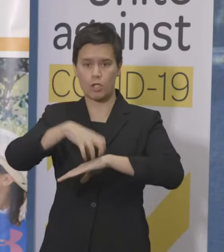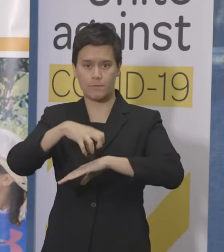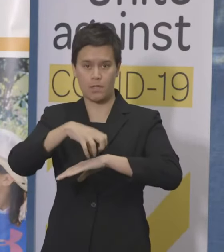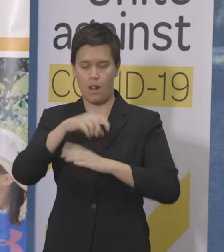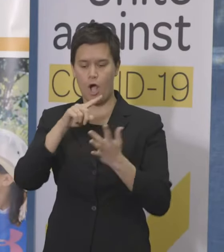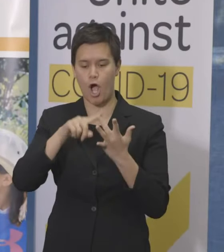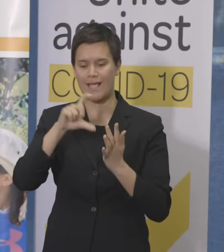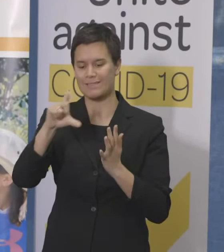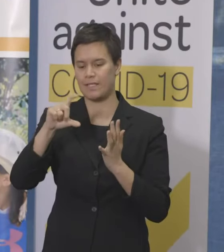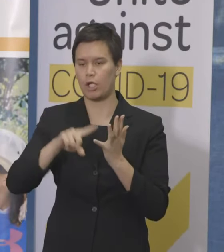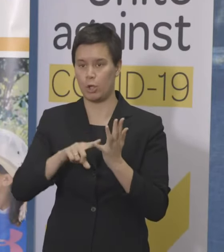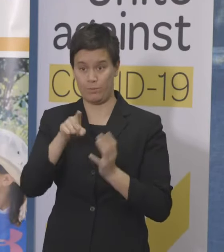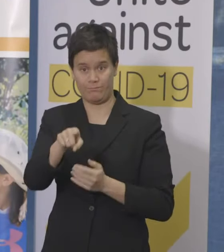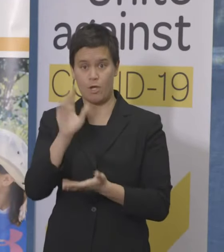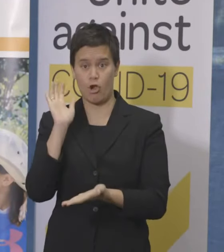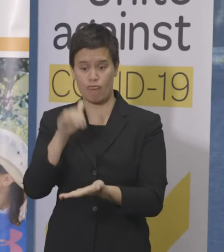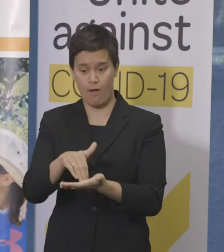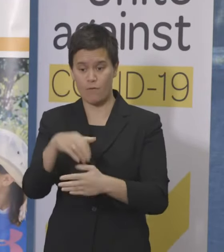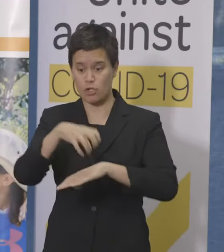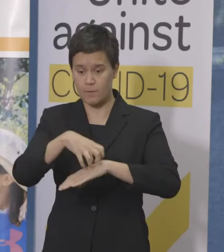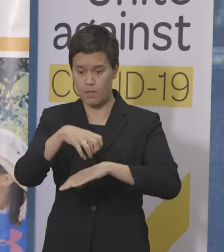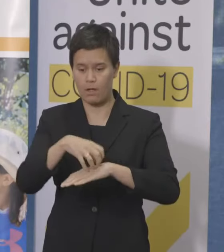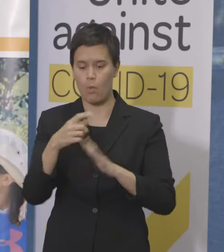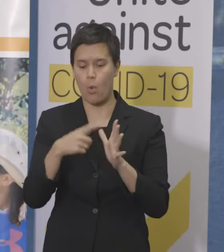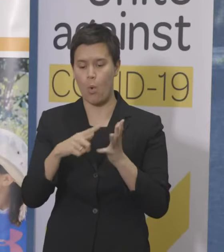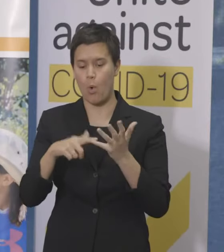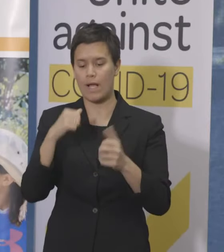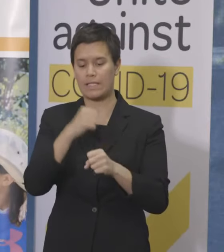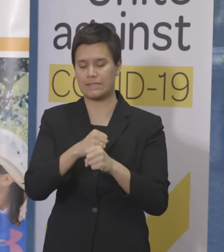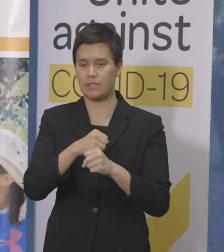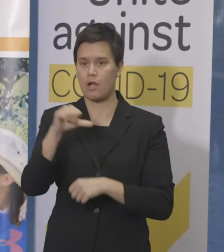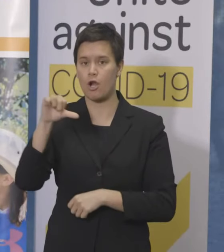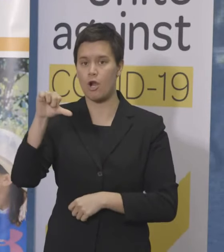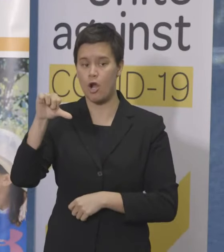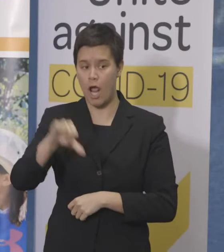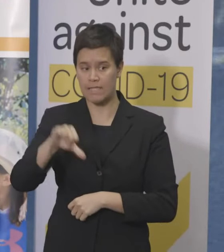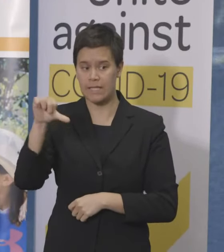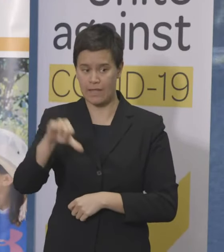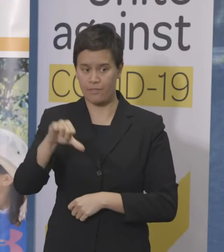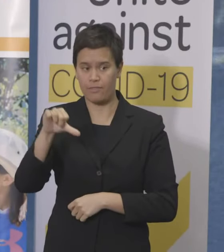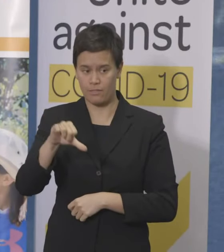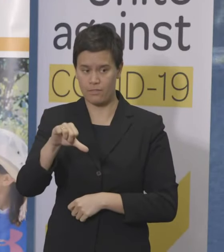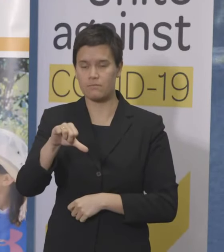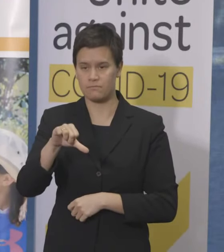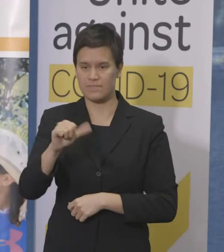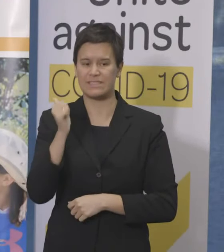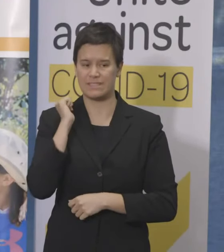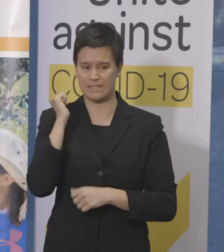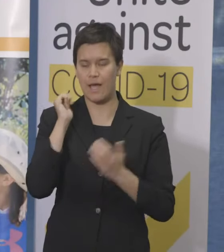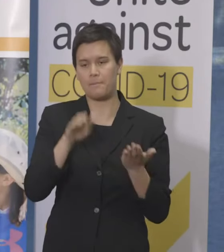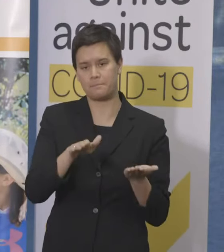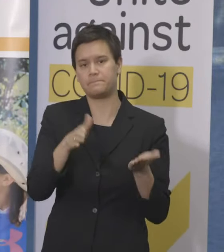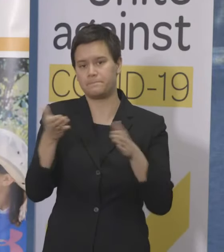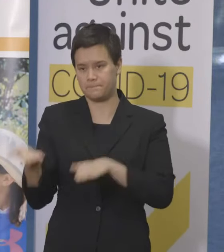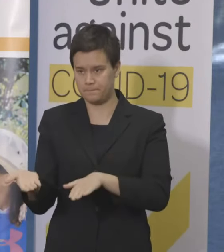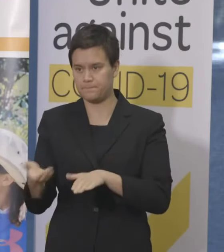He was admitted there on August 19 and sadly passed away yesterday afternoon. And his death and